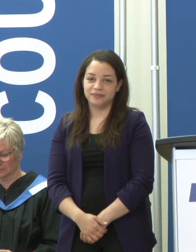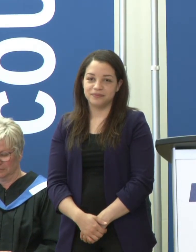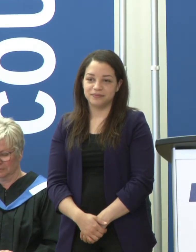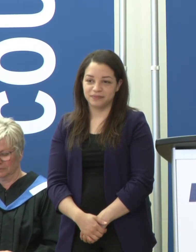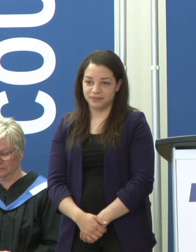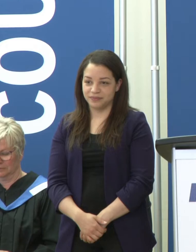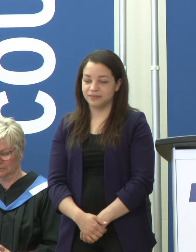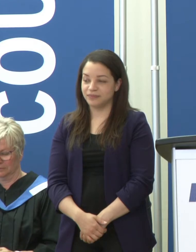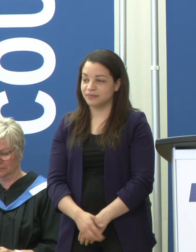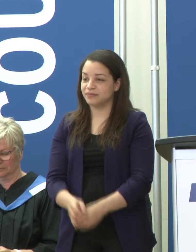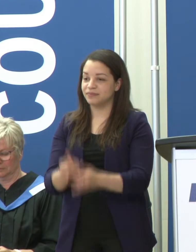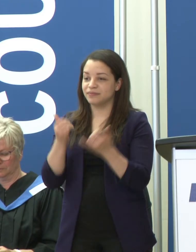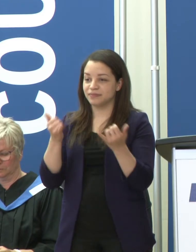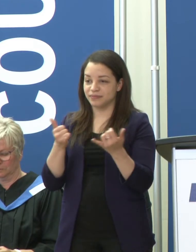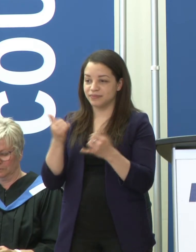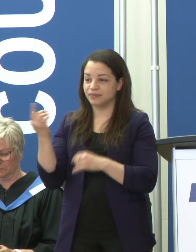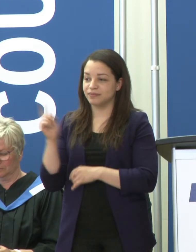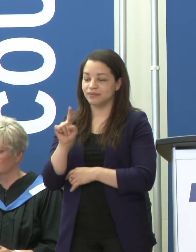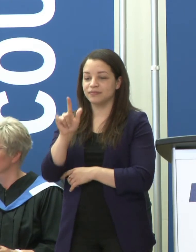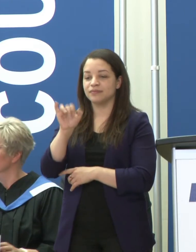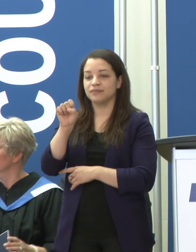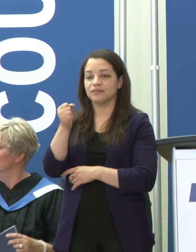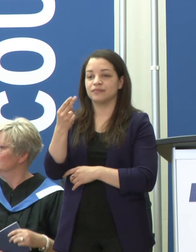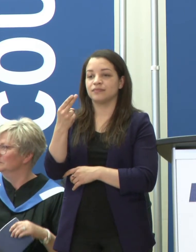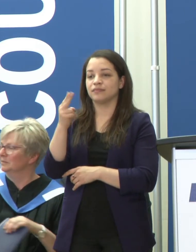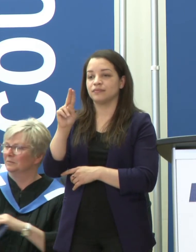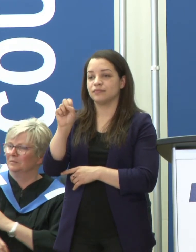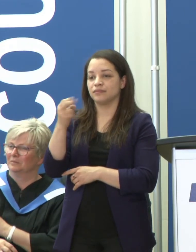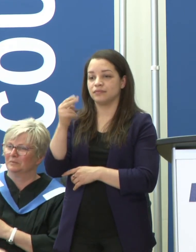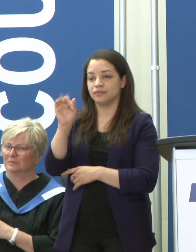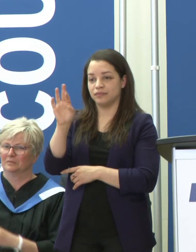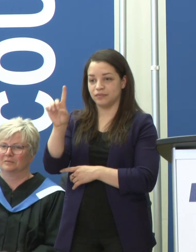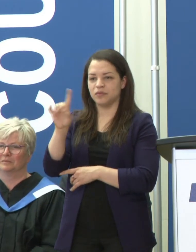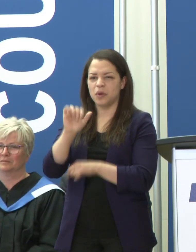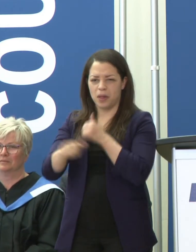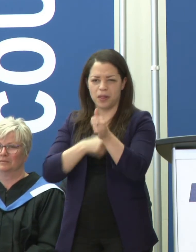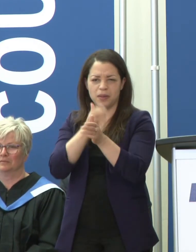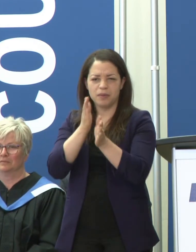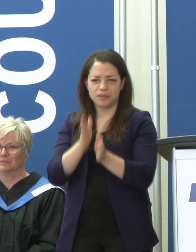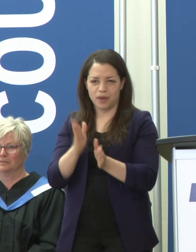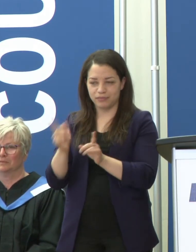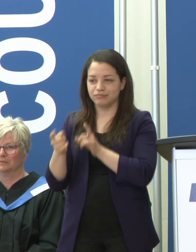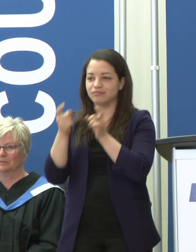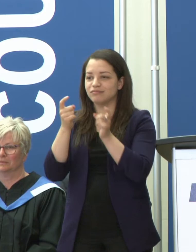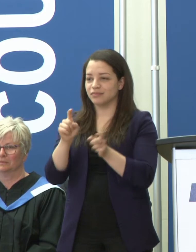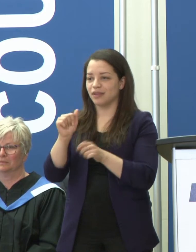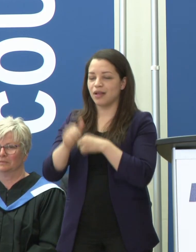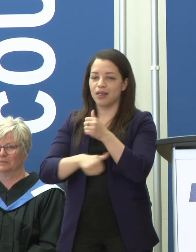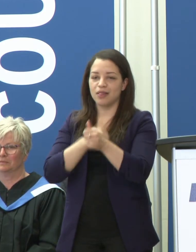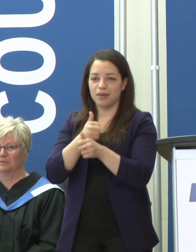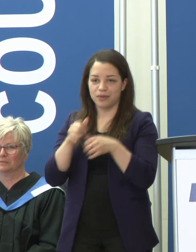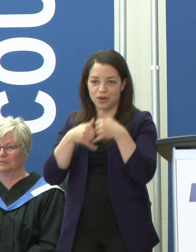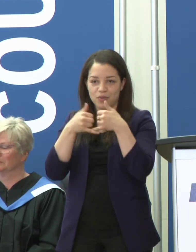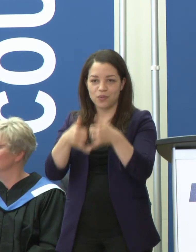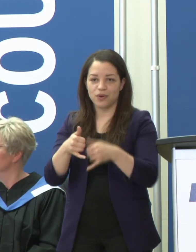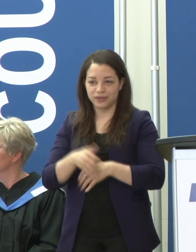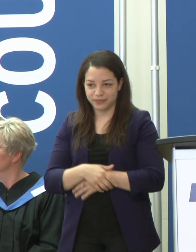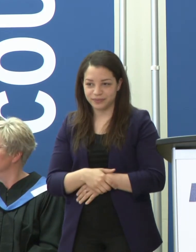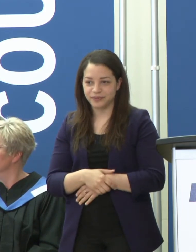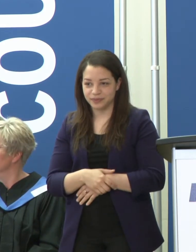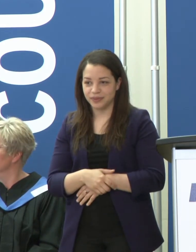We now welcome Lisa Hushard, alumni, to the front of the stage to present the NSCC Alumni Award.